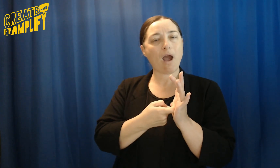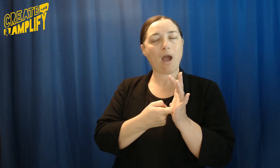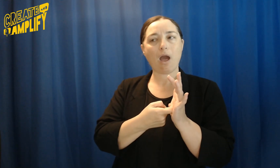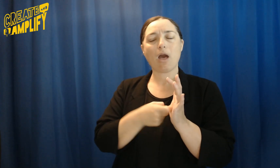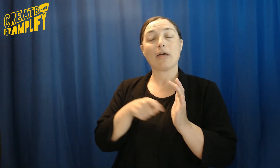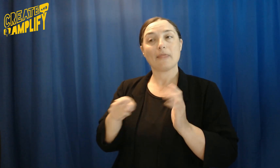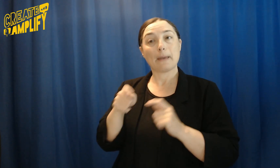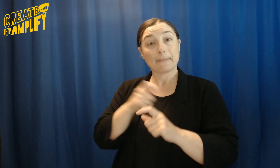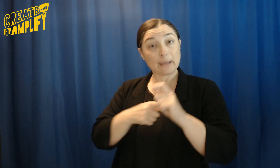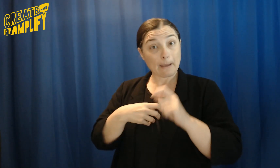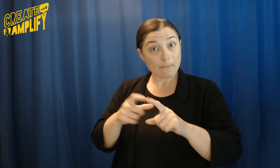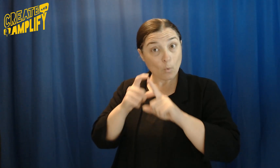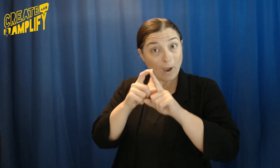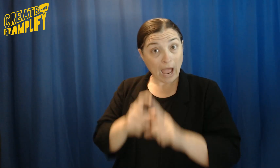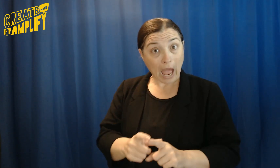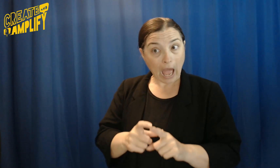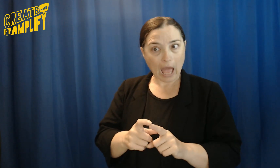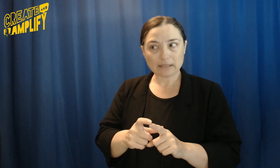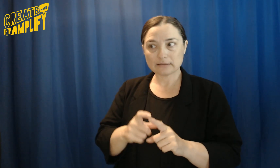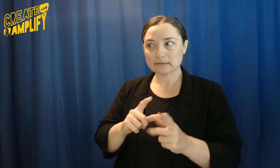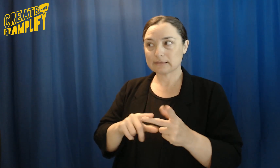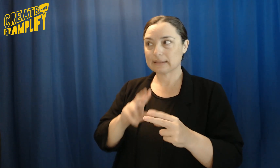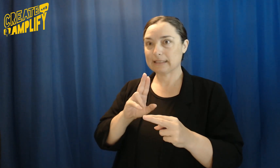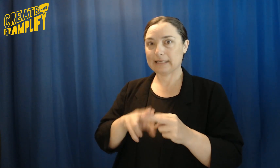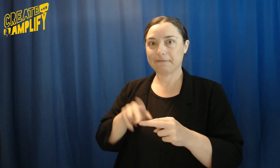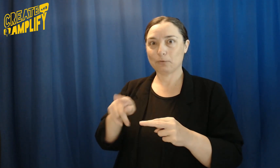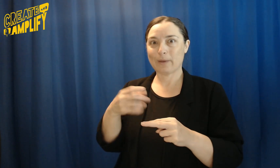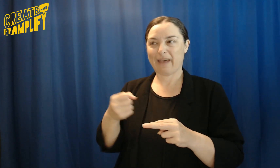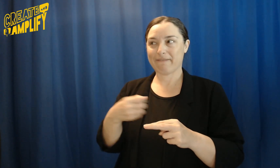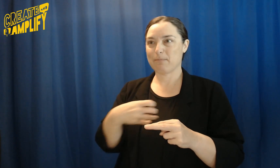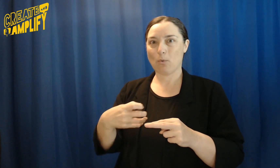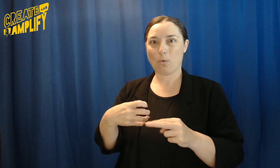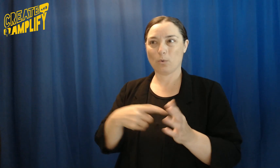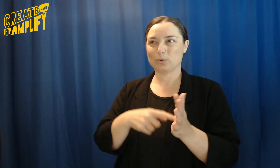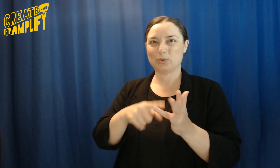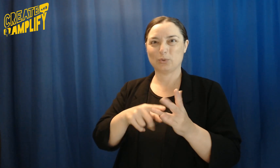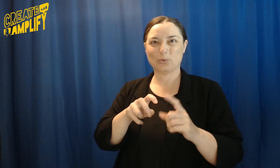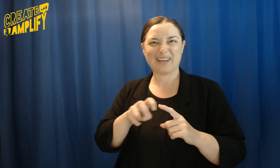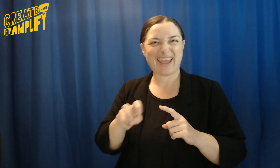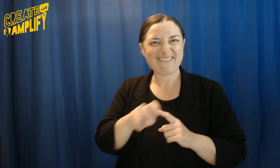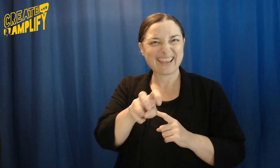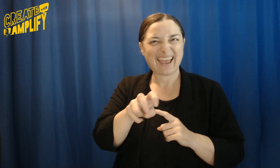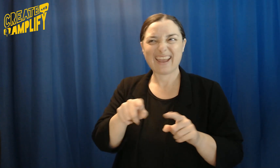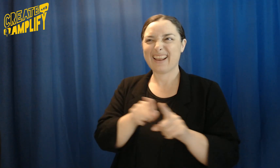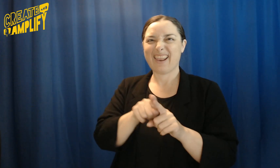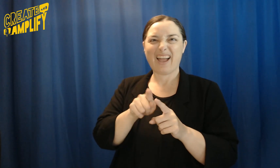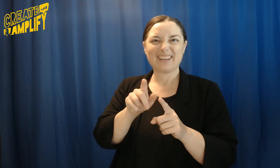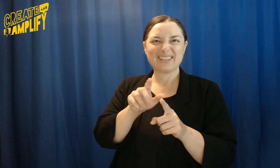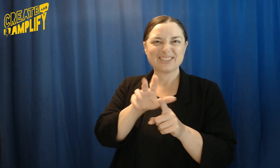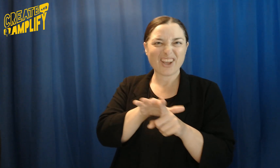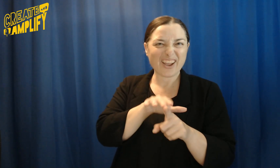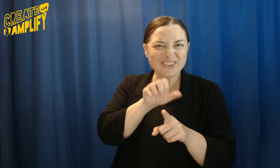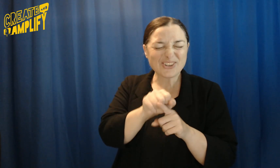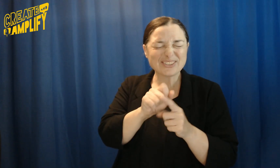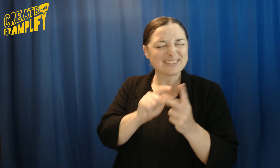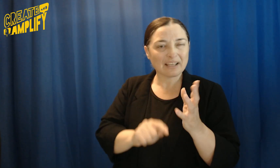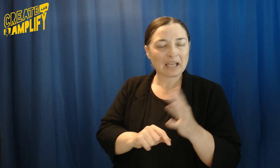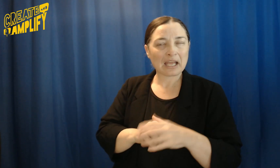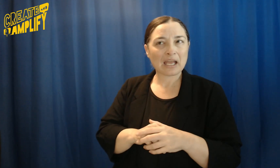have more to navigate in terms of diagnoses? Does it become more difficult? Do you know, I've been working on a big